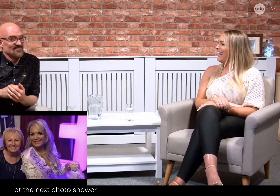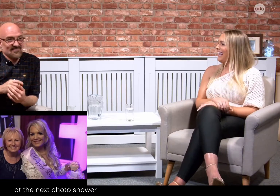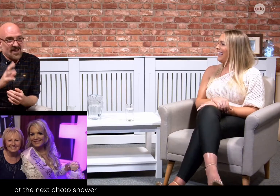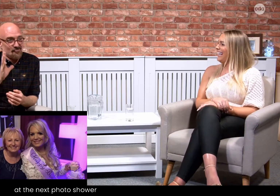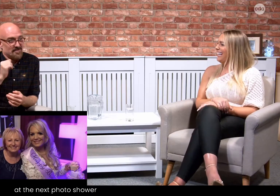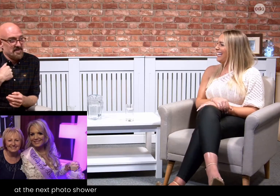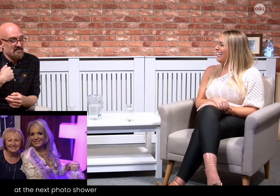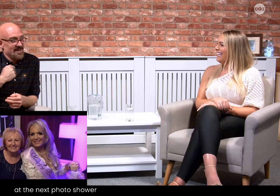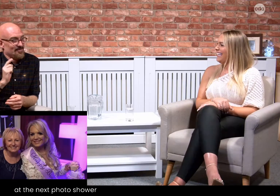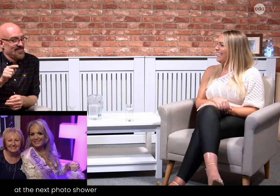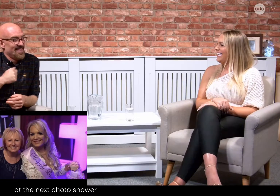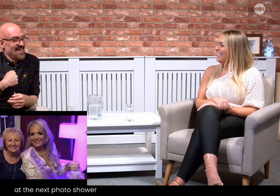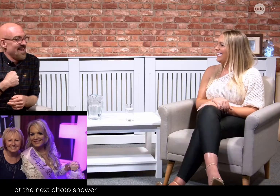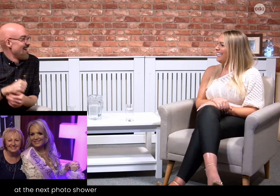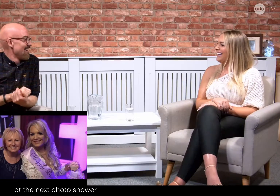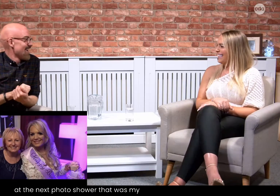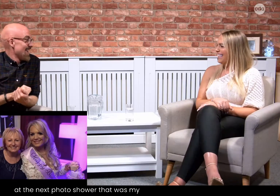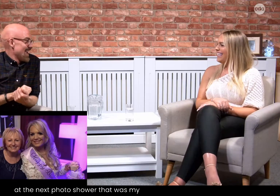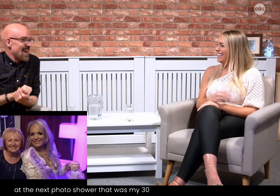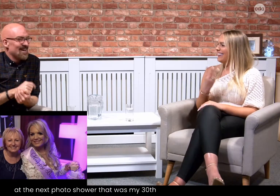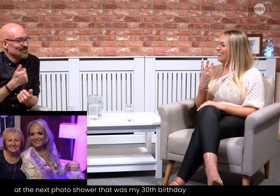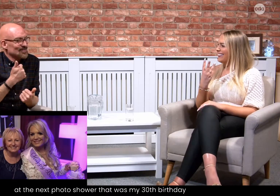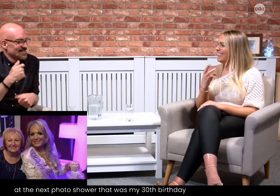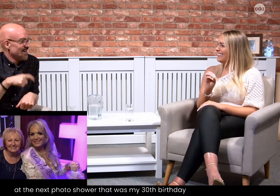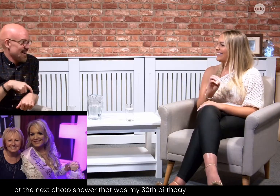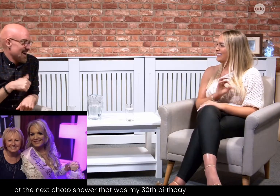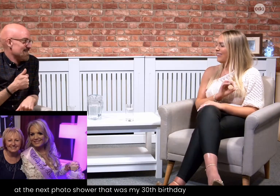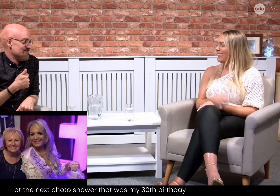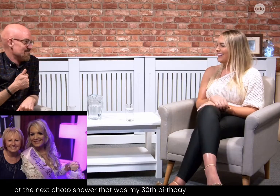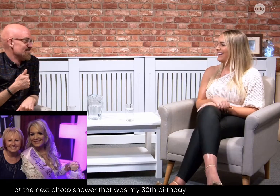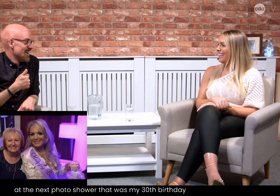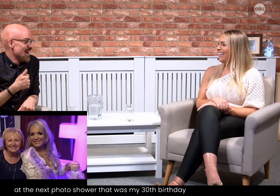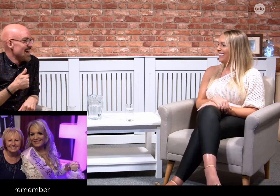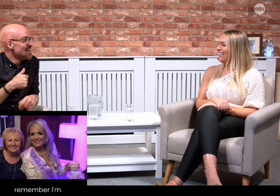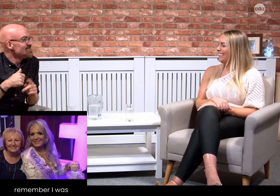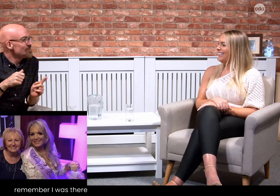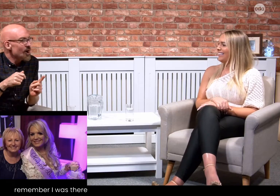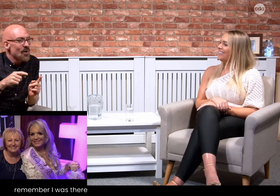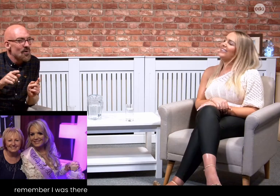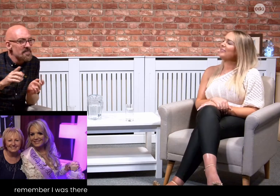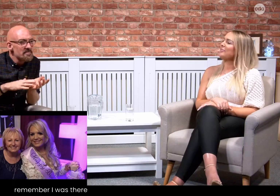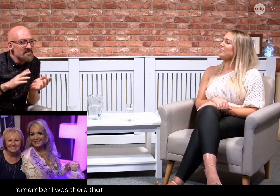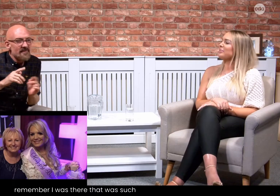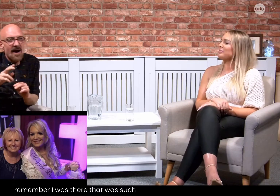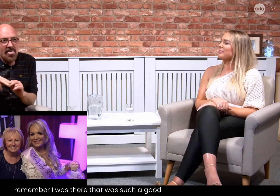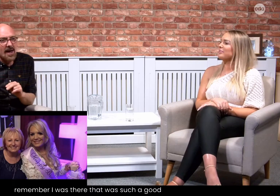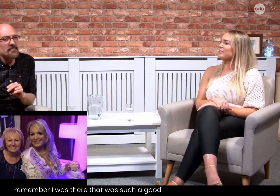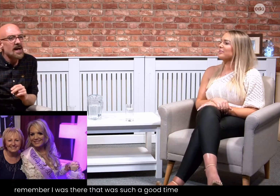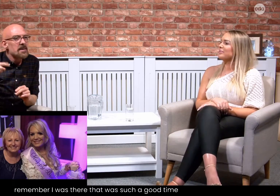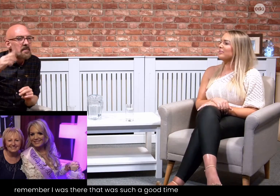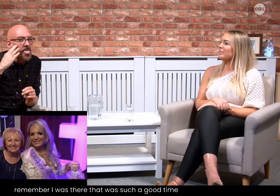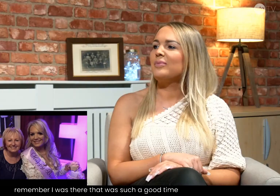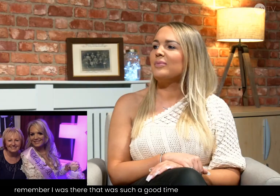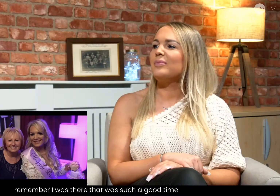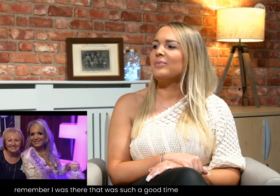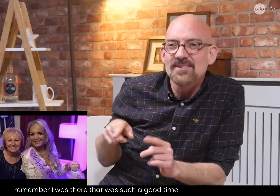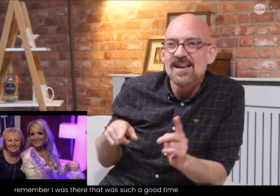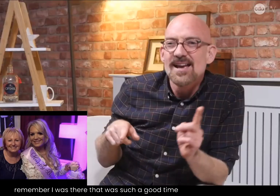That was my 30th birthday. Oh, I remember I was there. That was such a good time. So you've got your mum and your